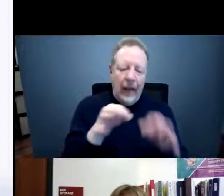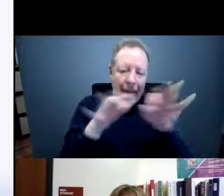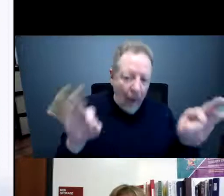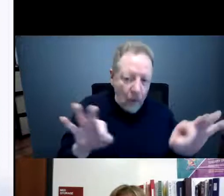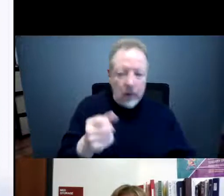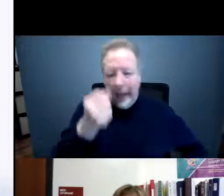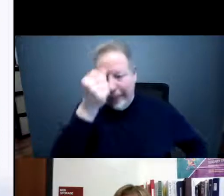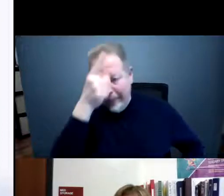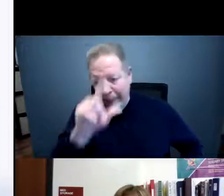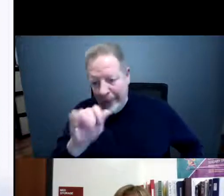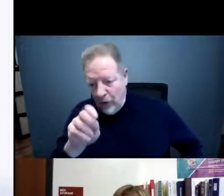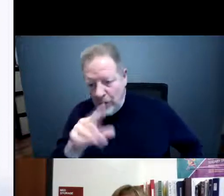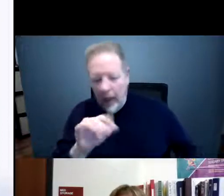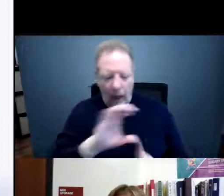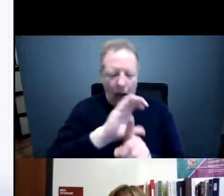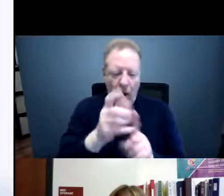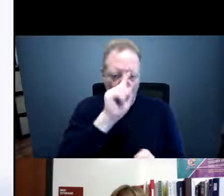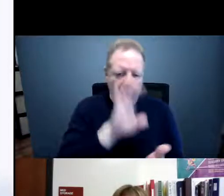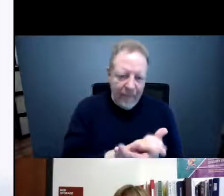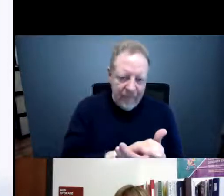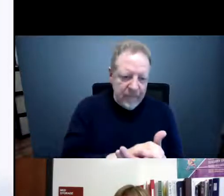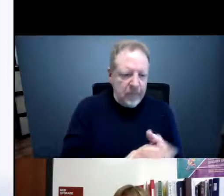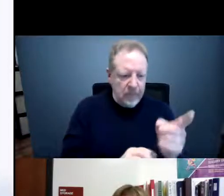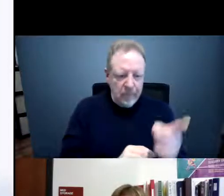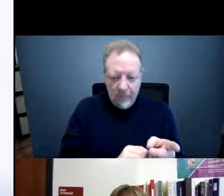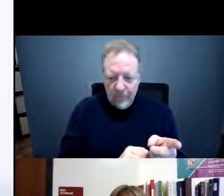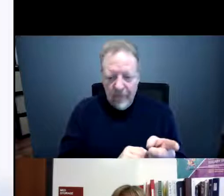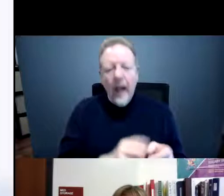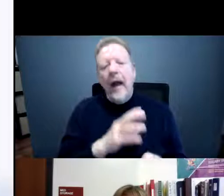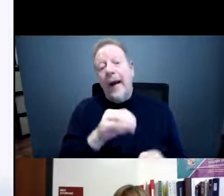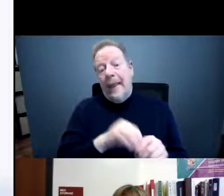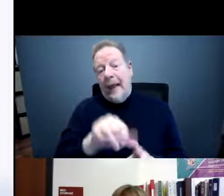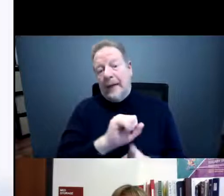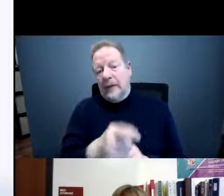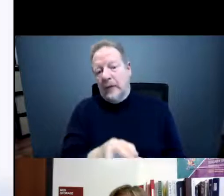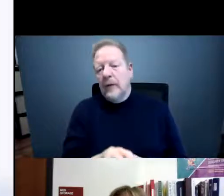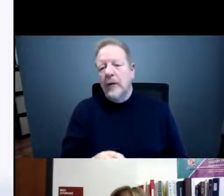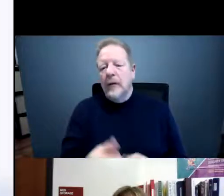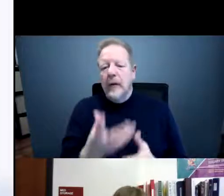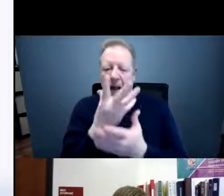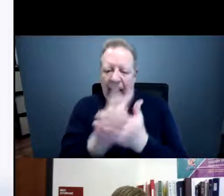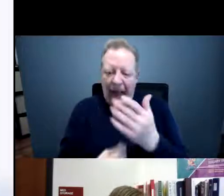and cultural beliefs. And in this case, lack of appropriate interpreting services.